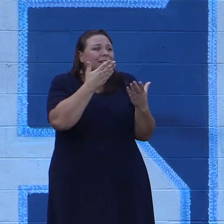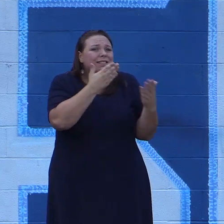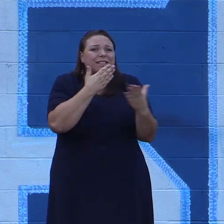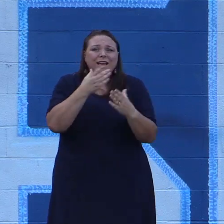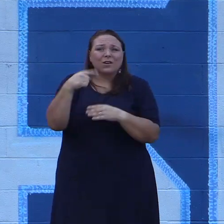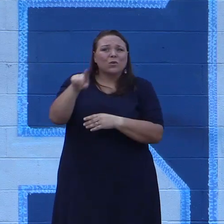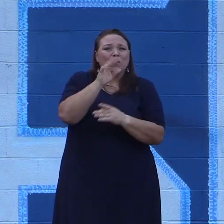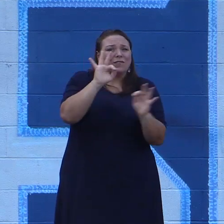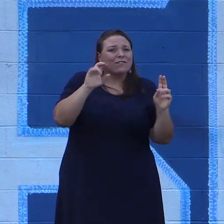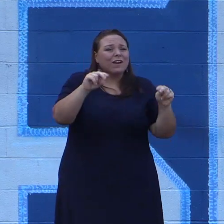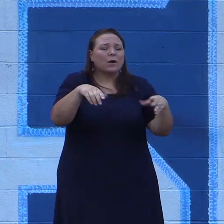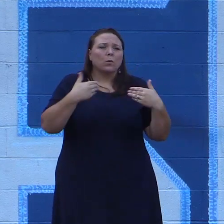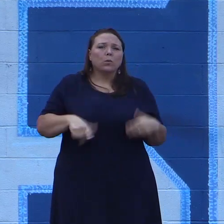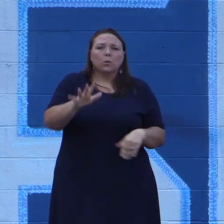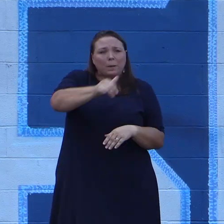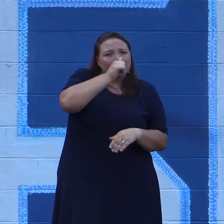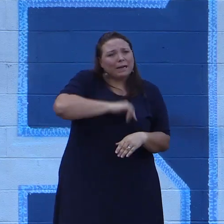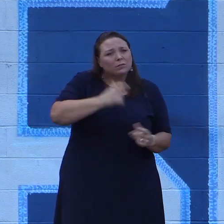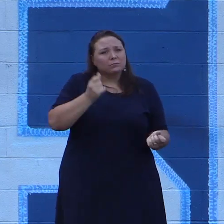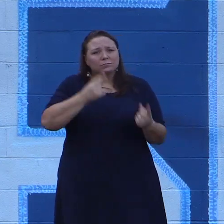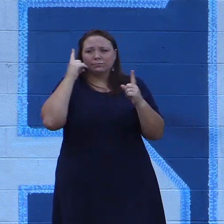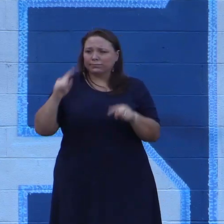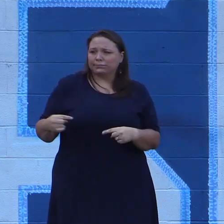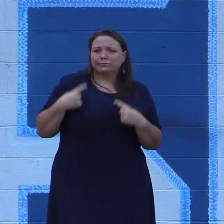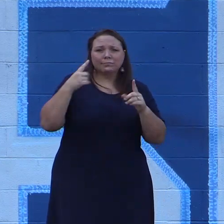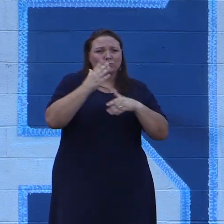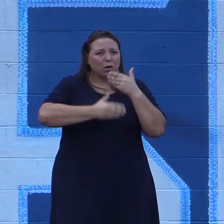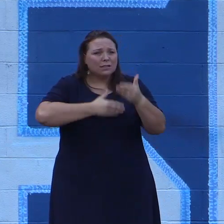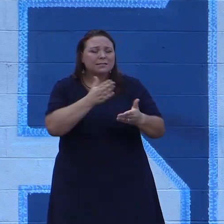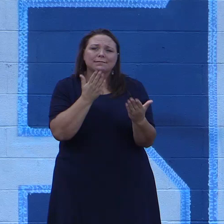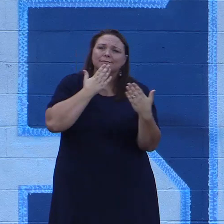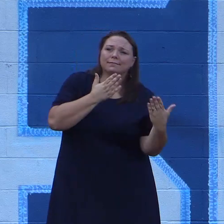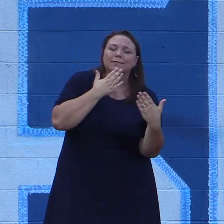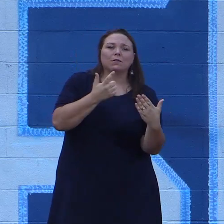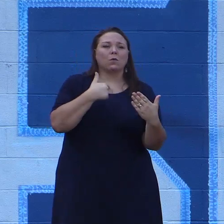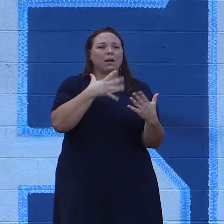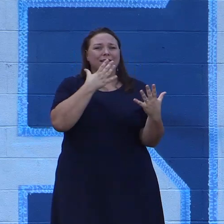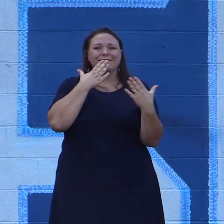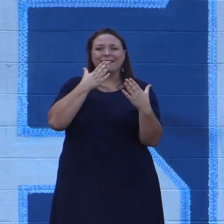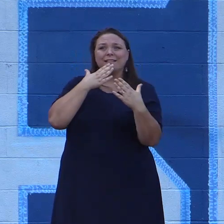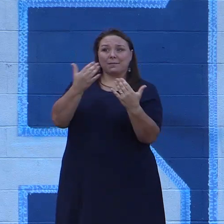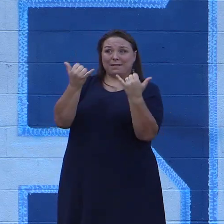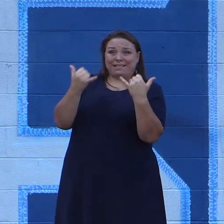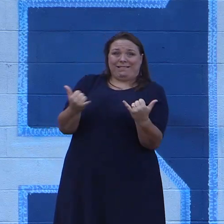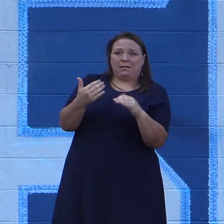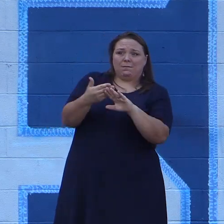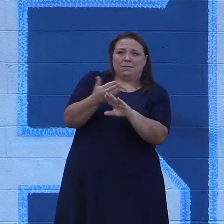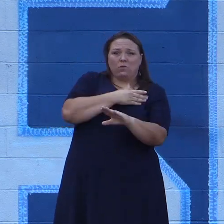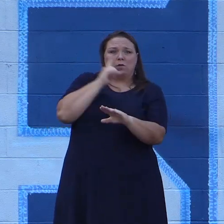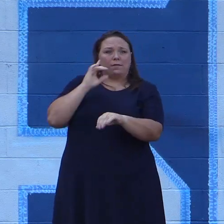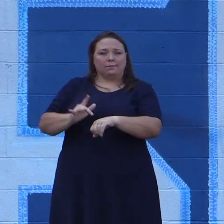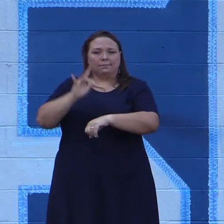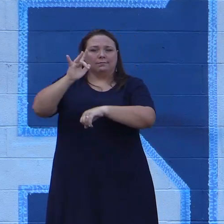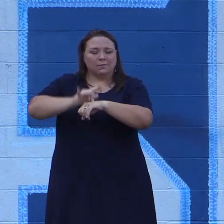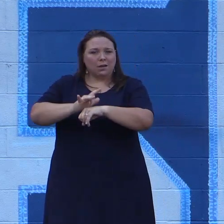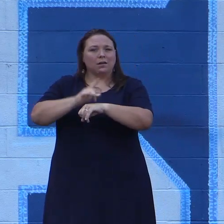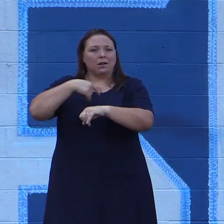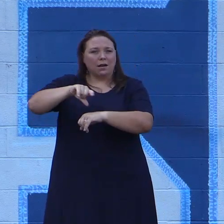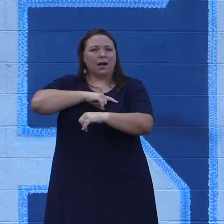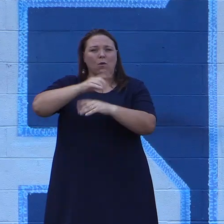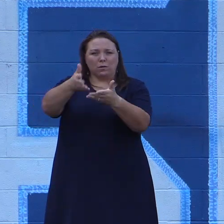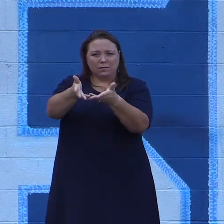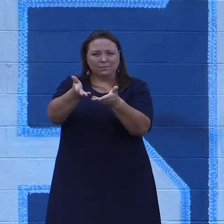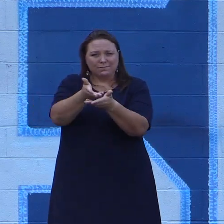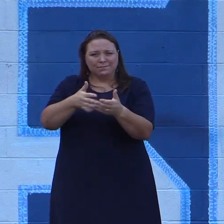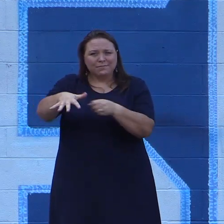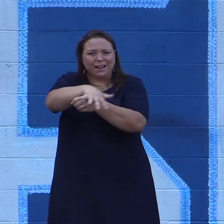enough for their patience and understanding throughout this process, and want to thank them in advance for their careful attention to these protocols